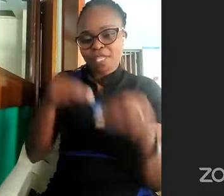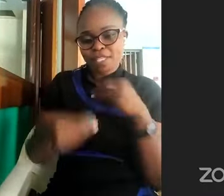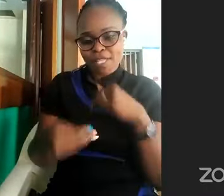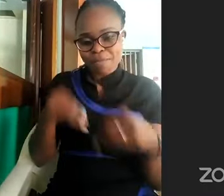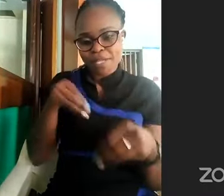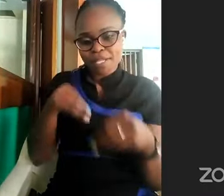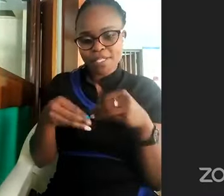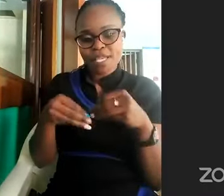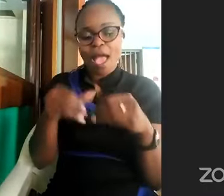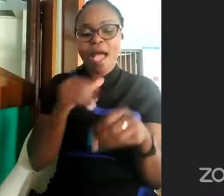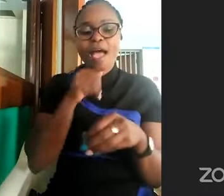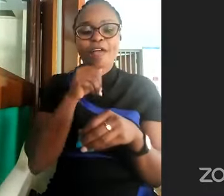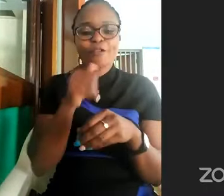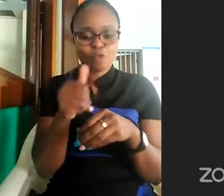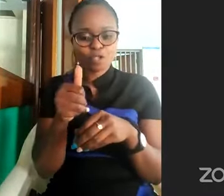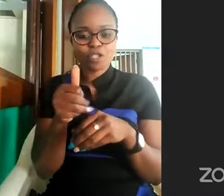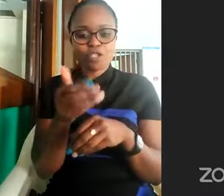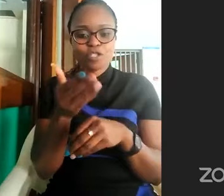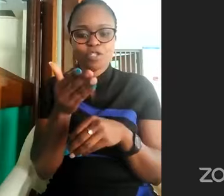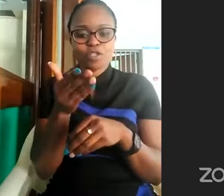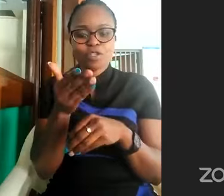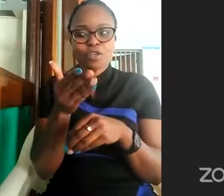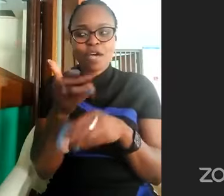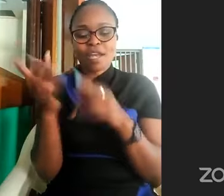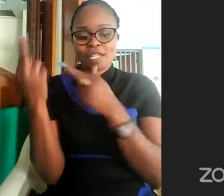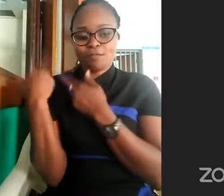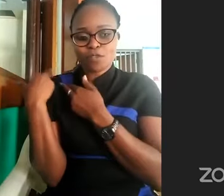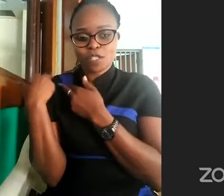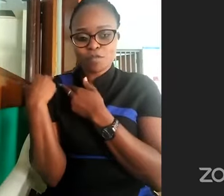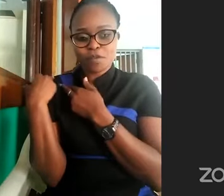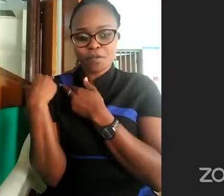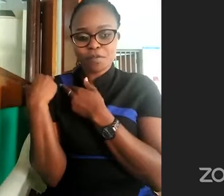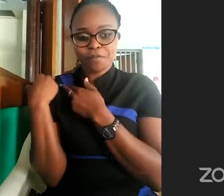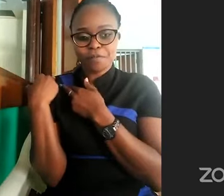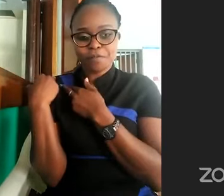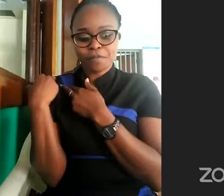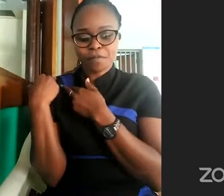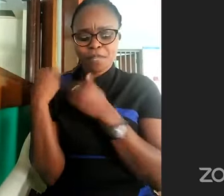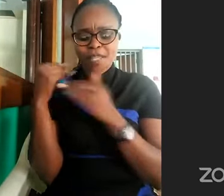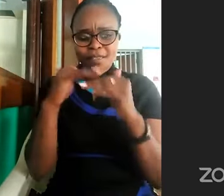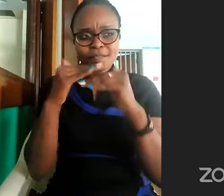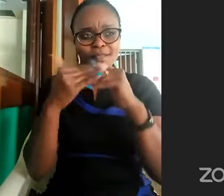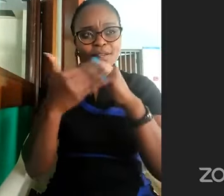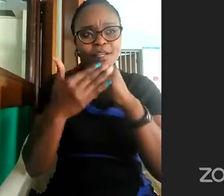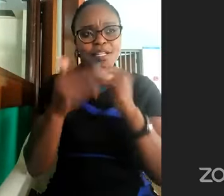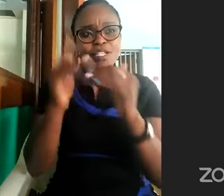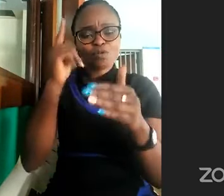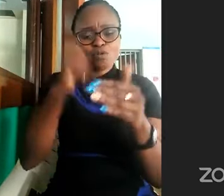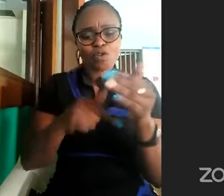held accountable. This can create a climate of fear